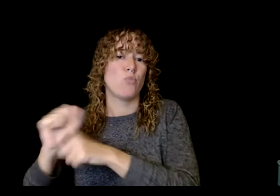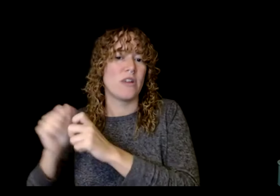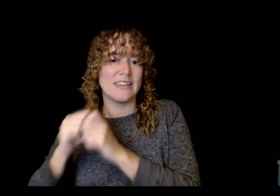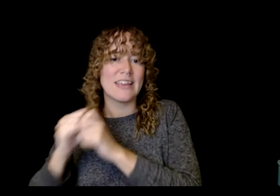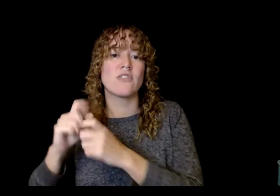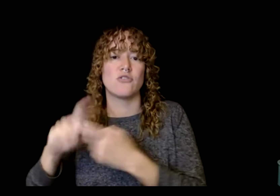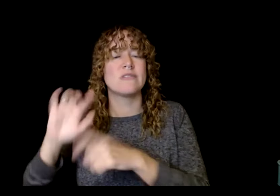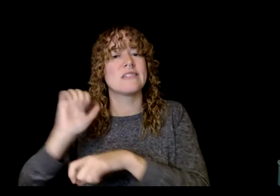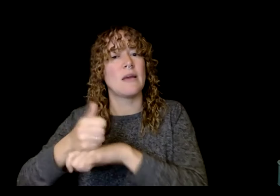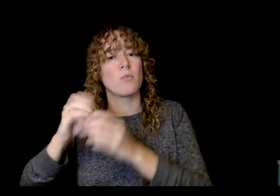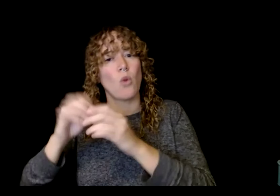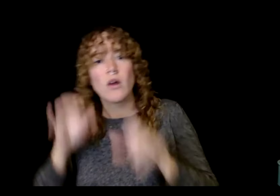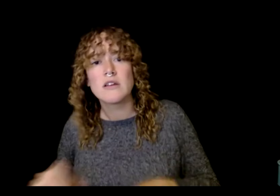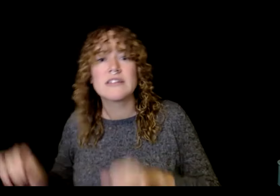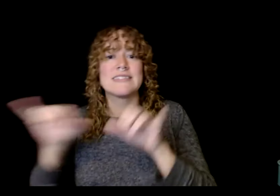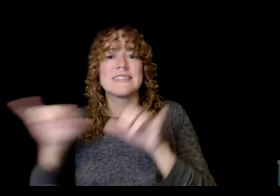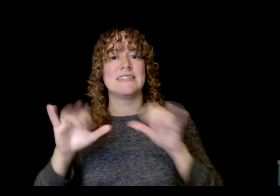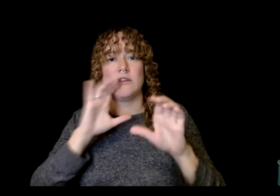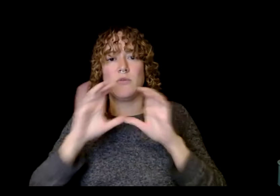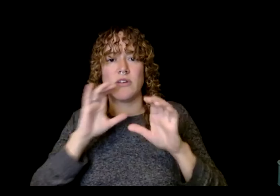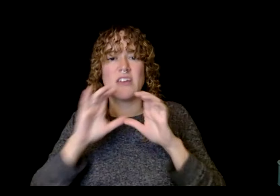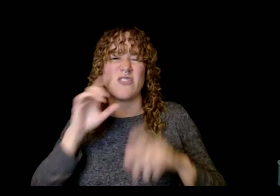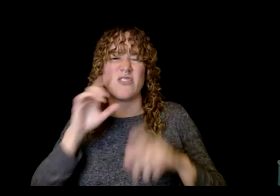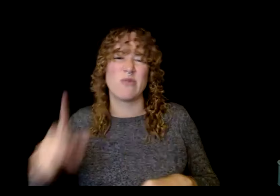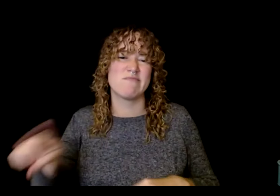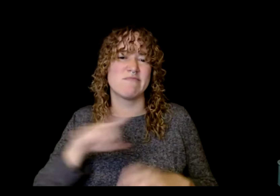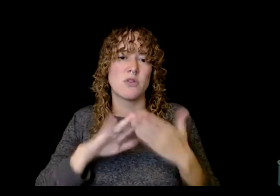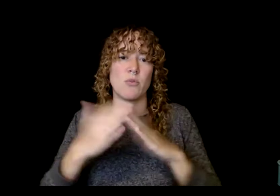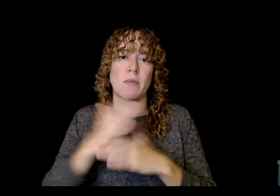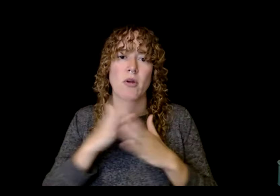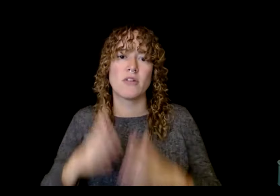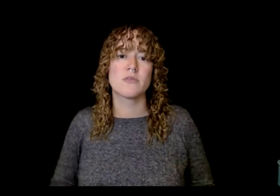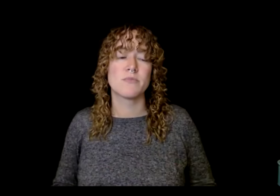create more consistent channels, especially for our community partners. David, go ahead.